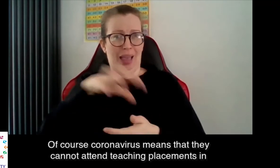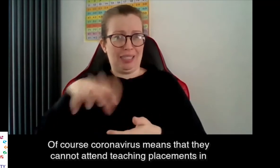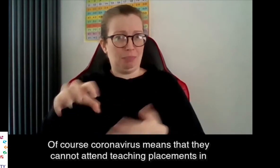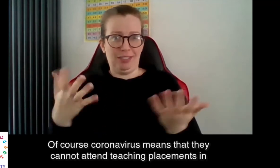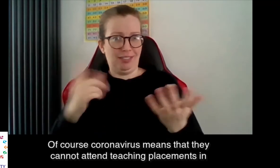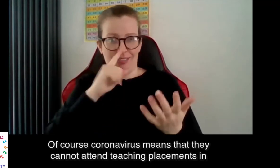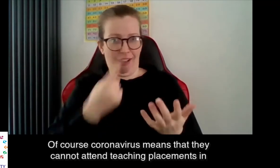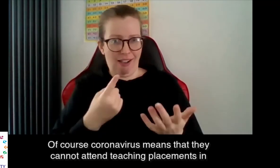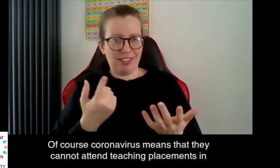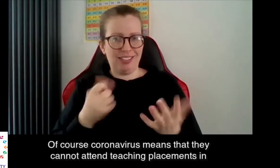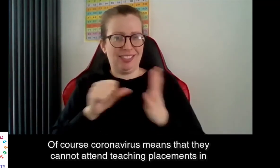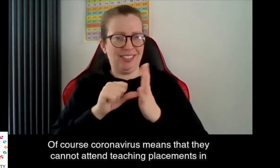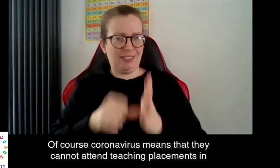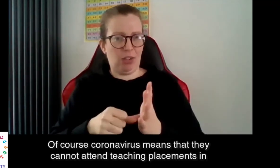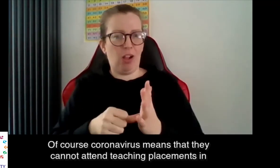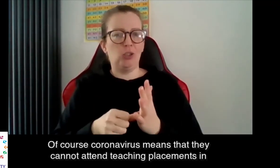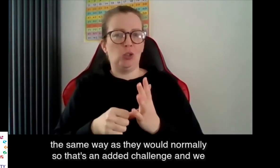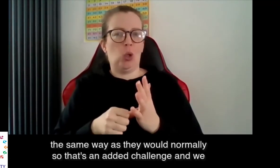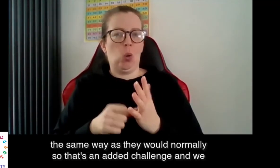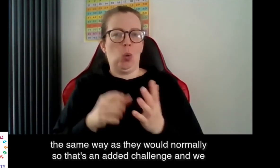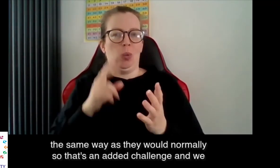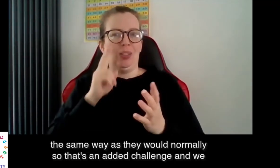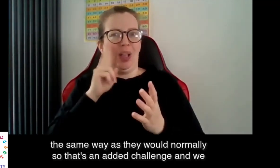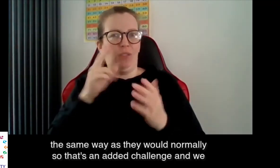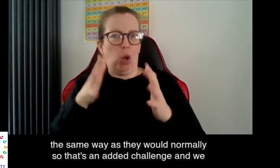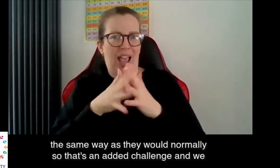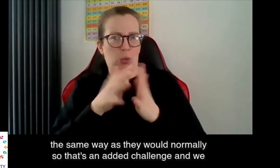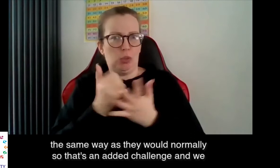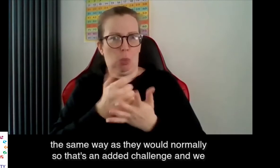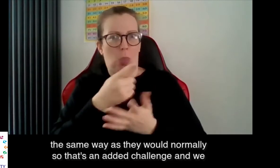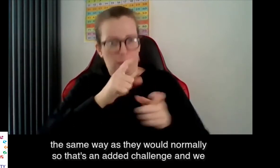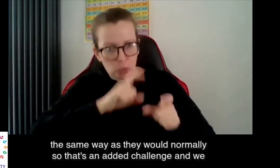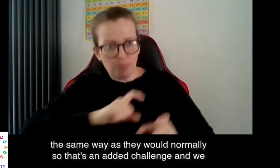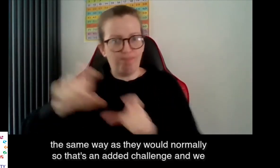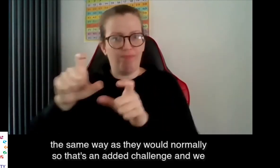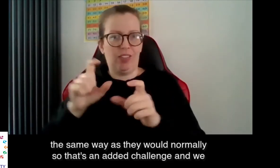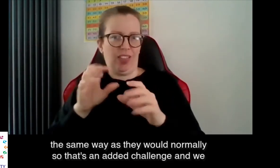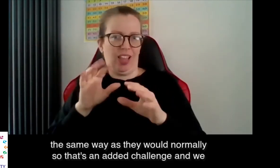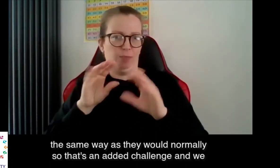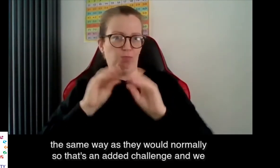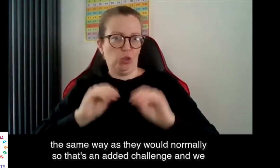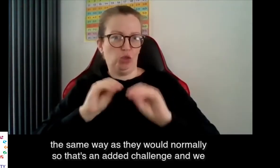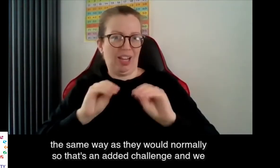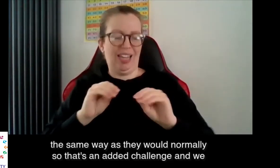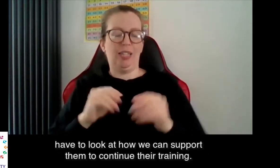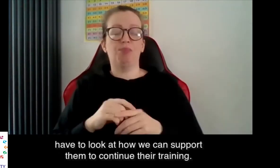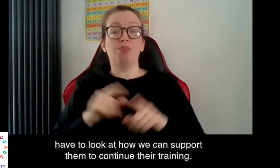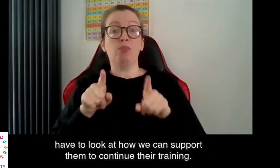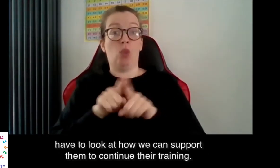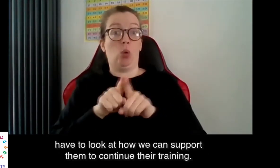cannot attend teaching placements in the same way as they would normally. So that's an added challenge, and we have to look at how we